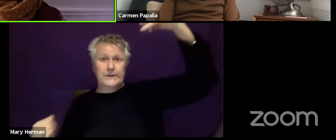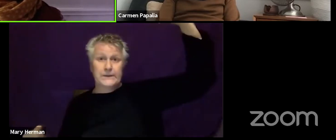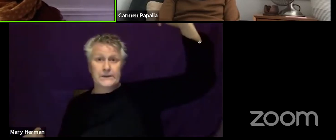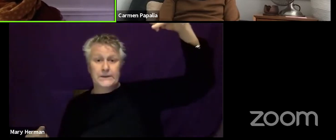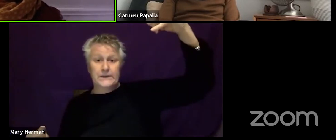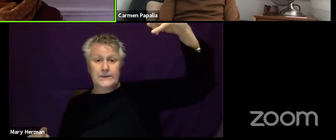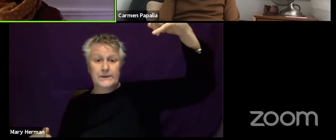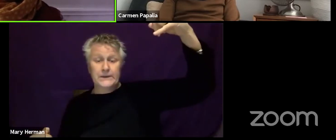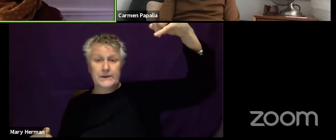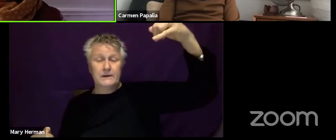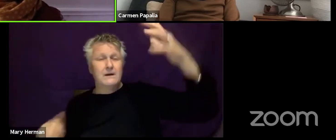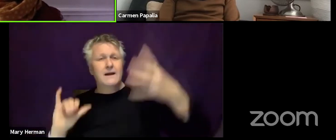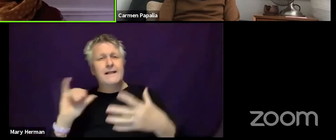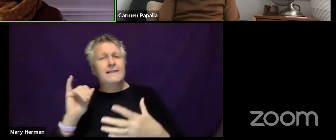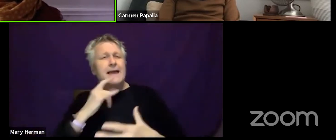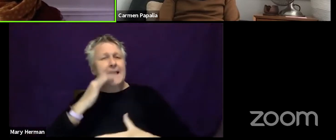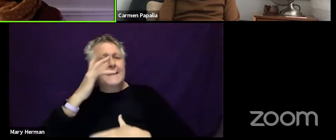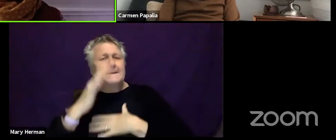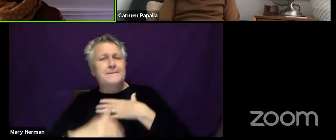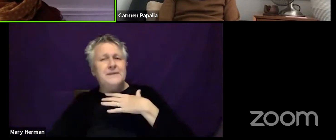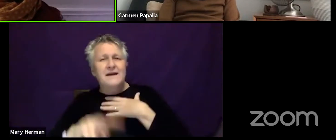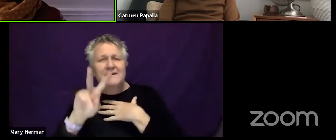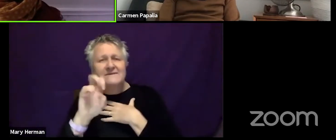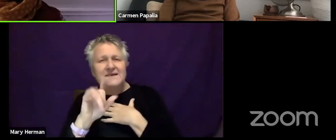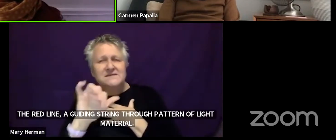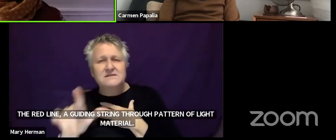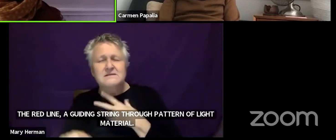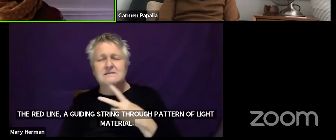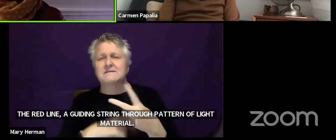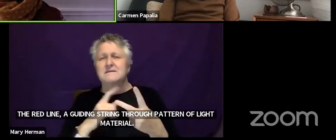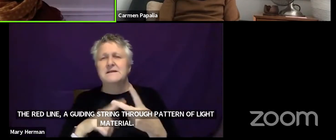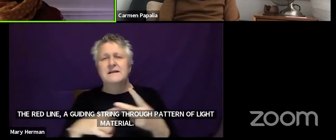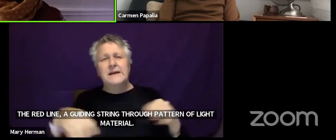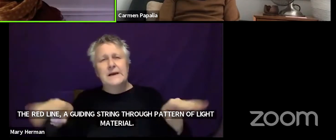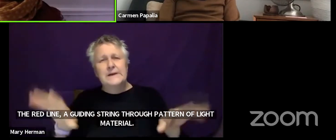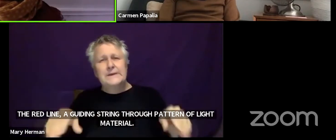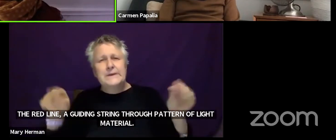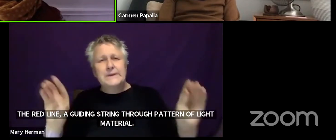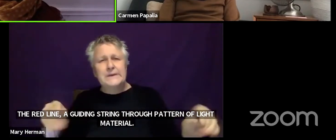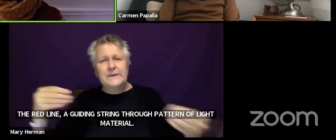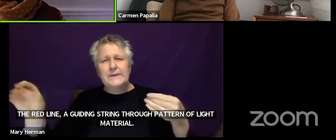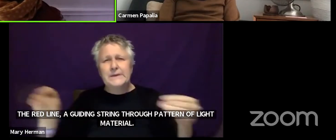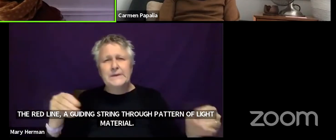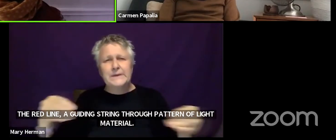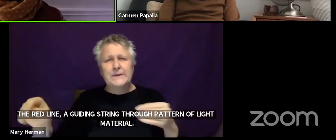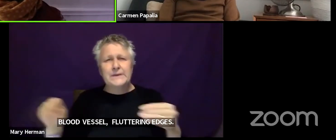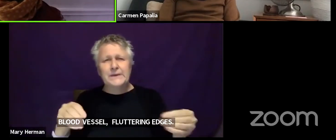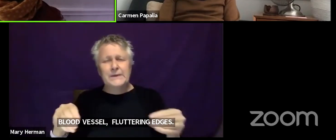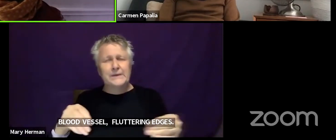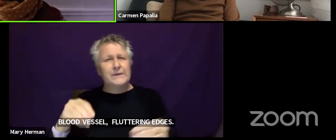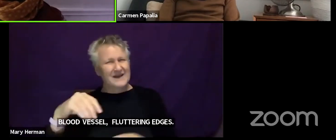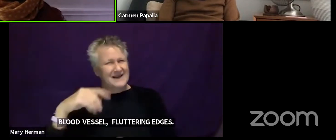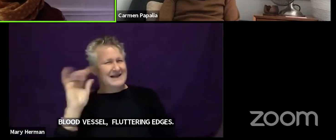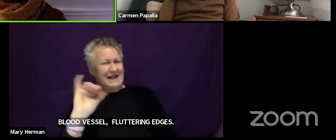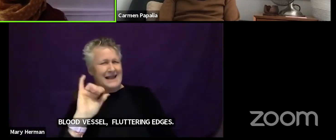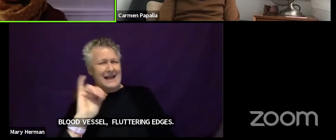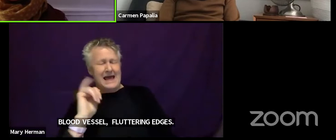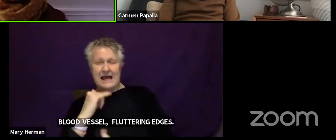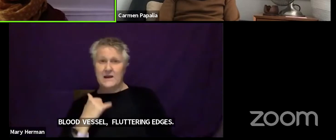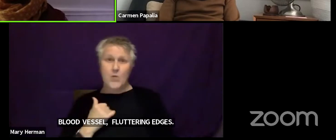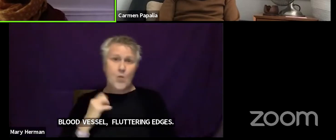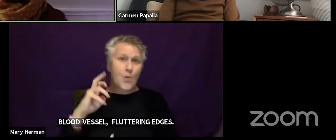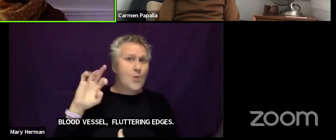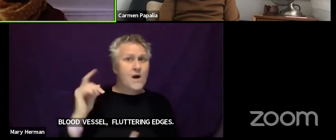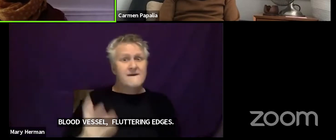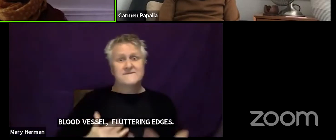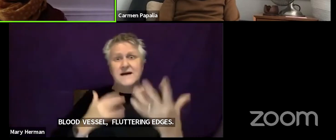blood vessel, flittering edges, recall wildfire, provisions,